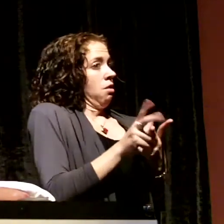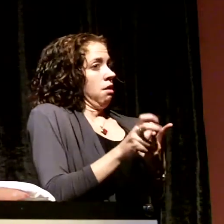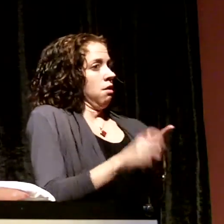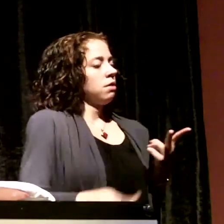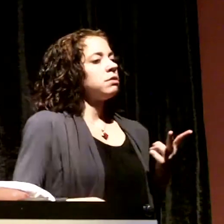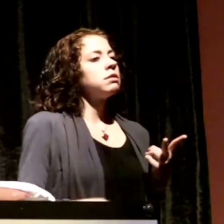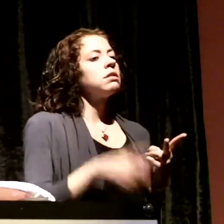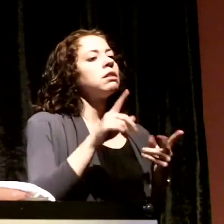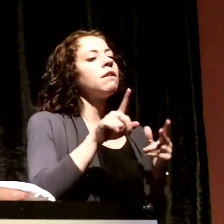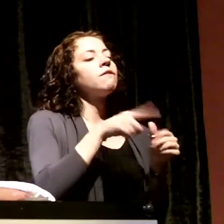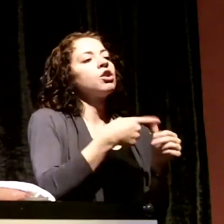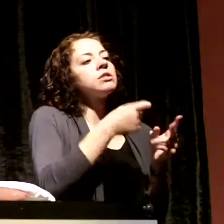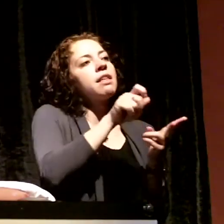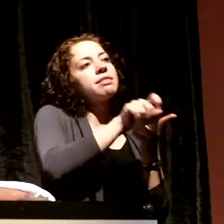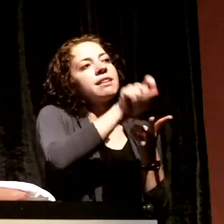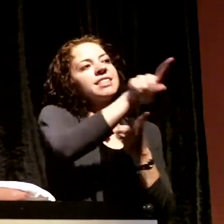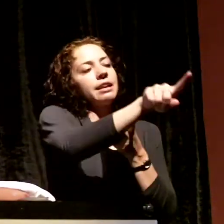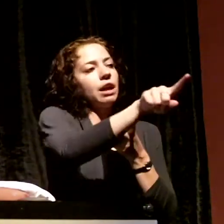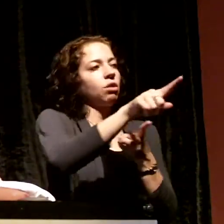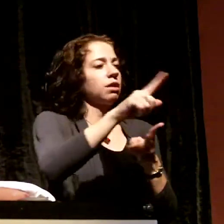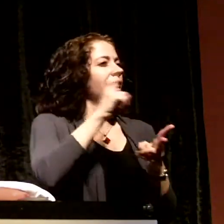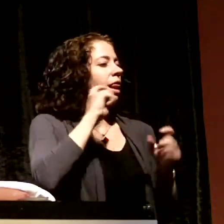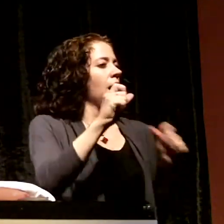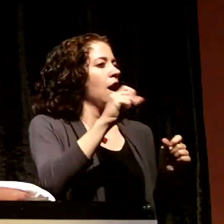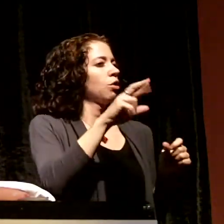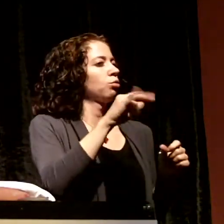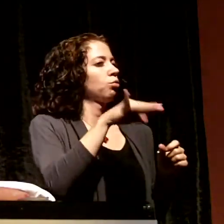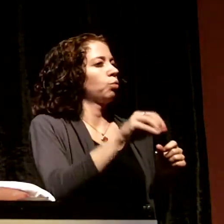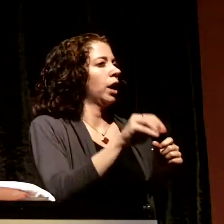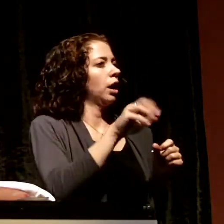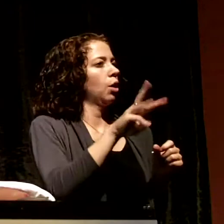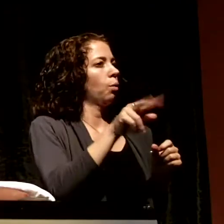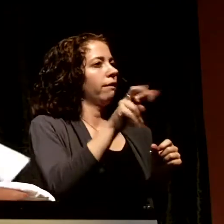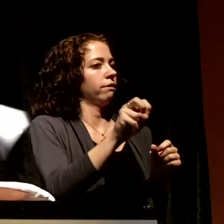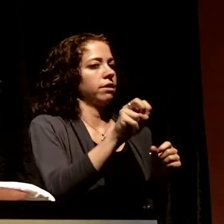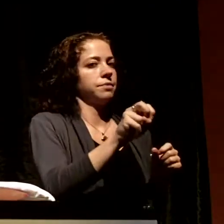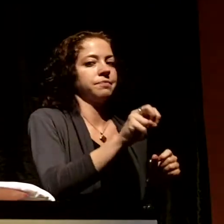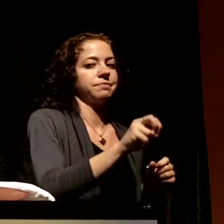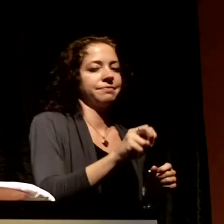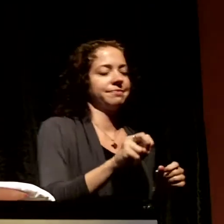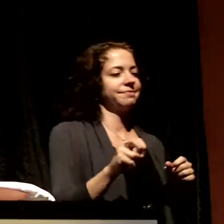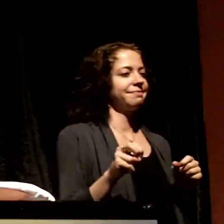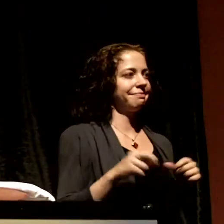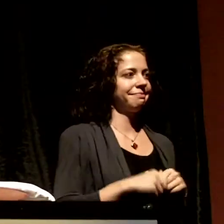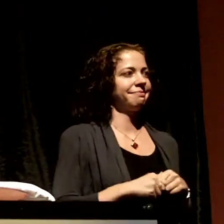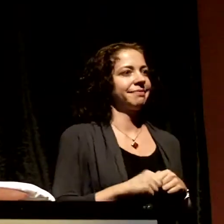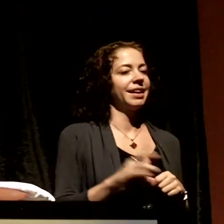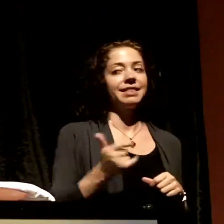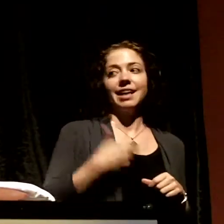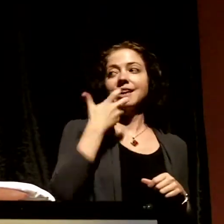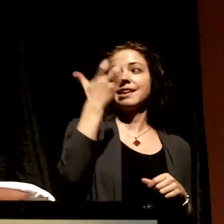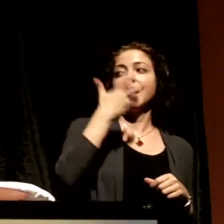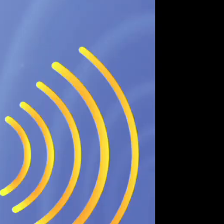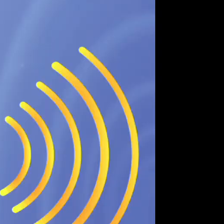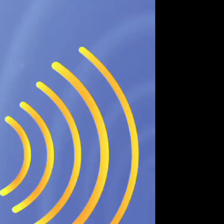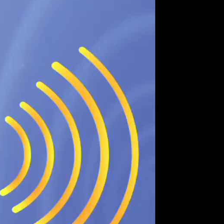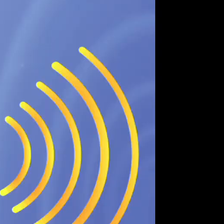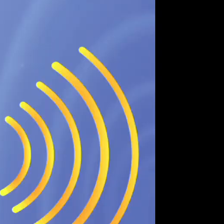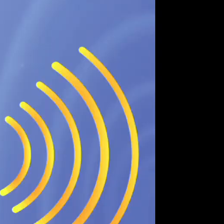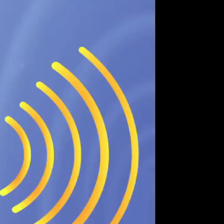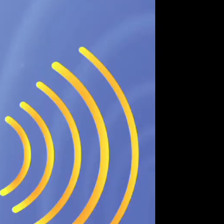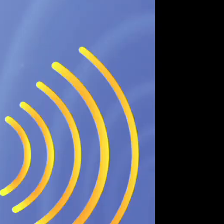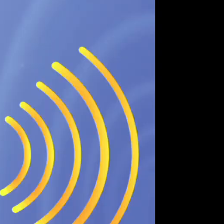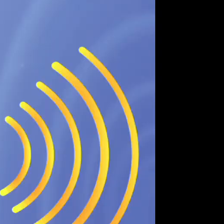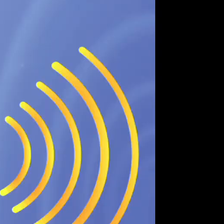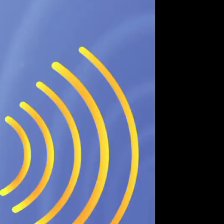send out a loud radio wave looking for tags. Basically, and I'm going to step back here, yelling through their megaphone, "Are you here?